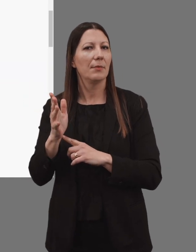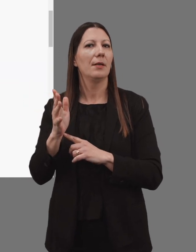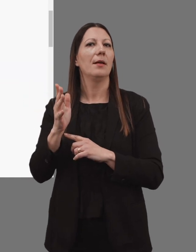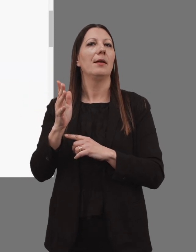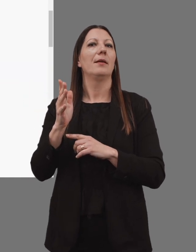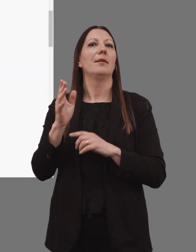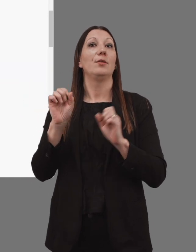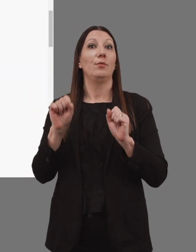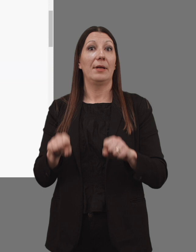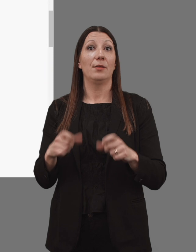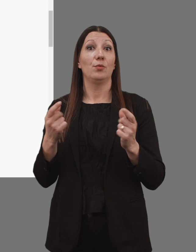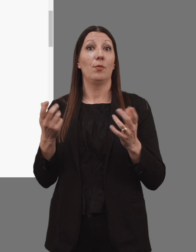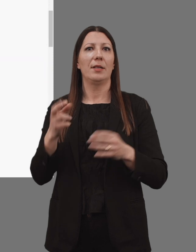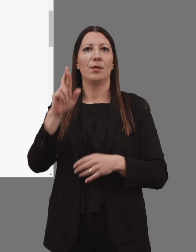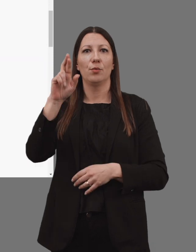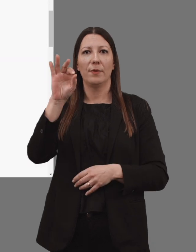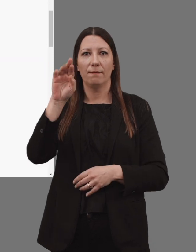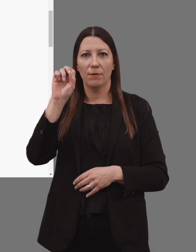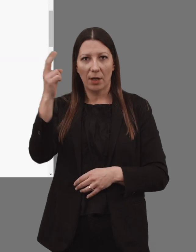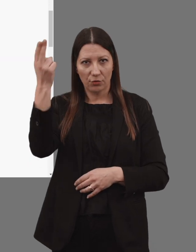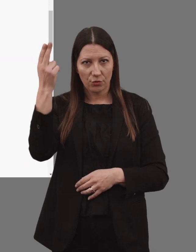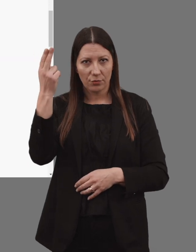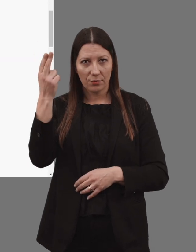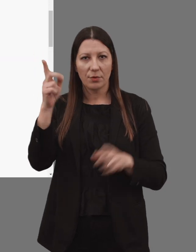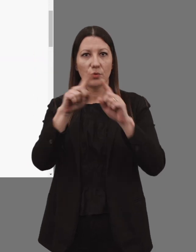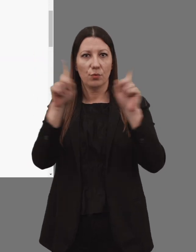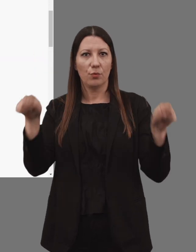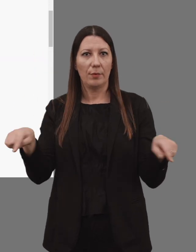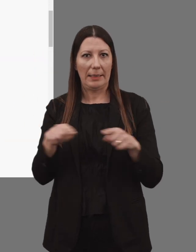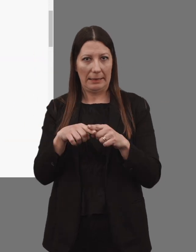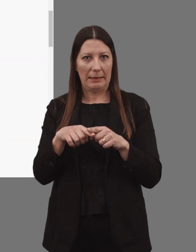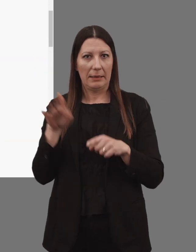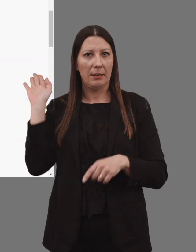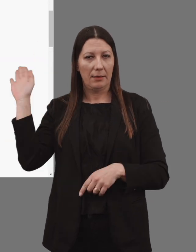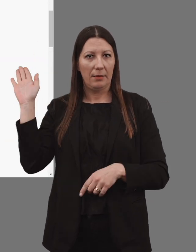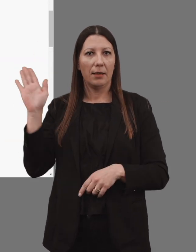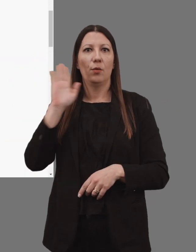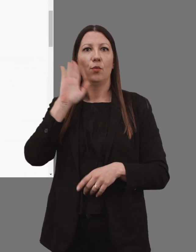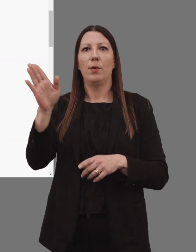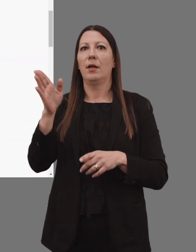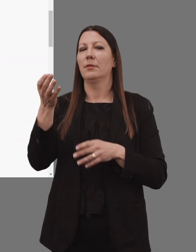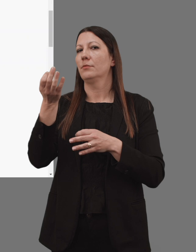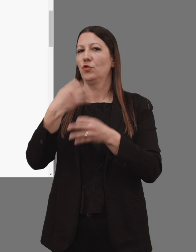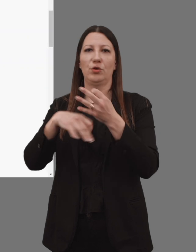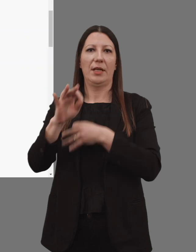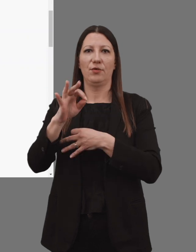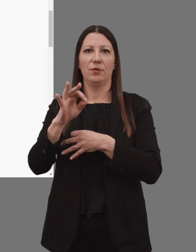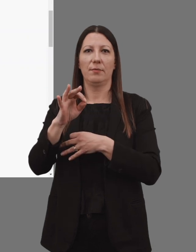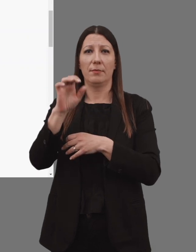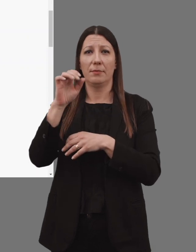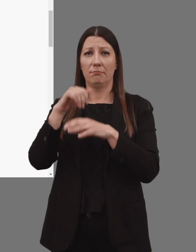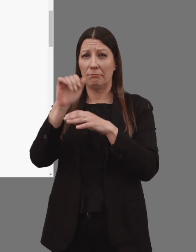screen, and it will eventually, instead of submitted, it will look like this one where it says